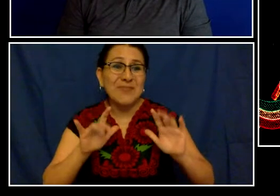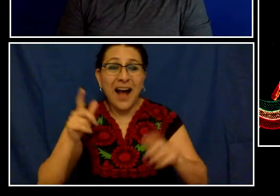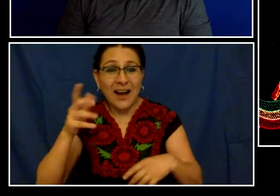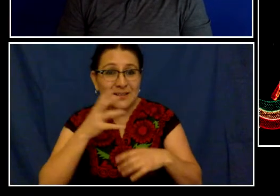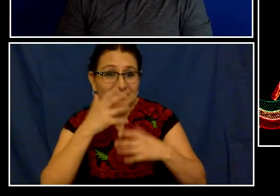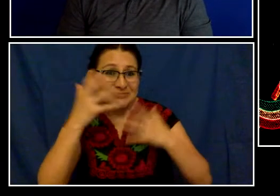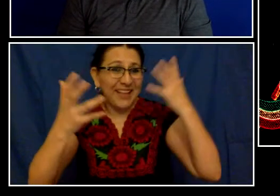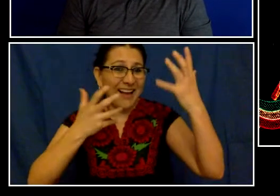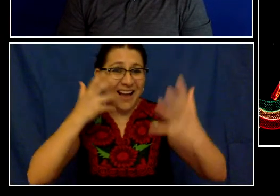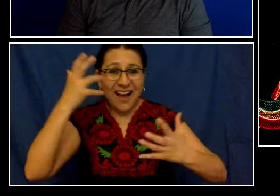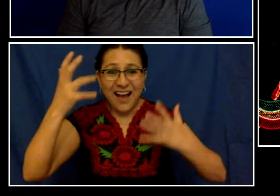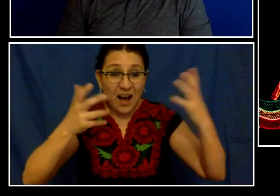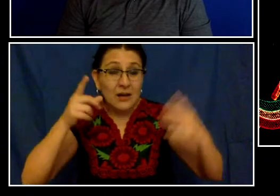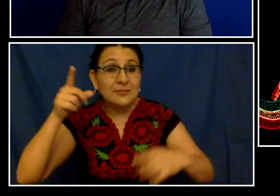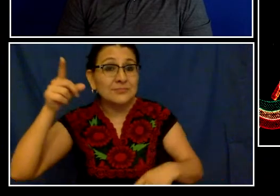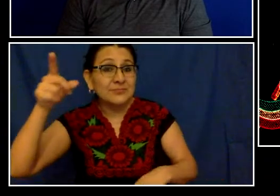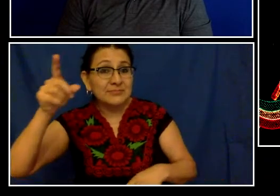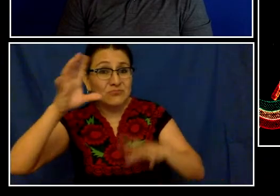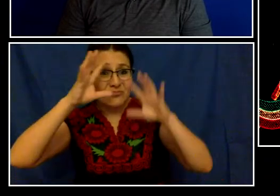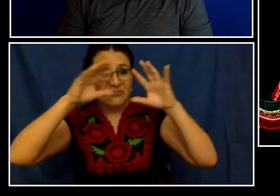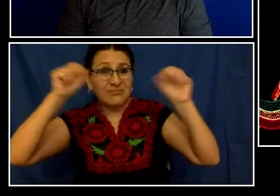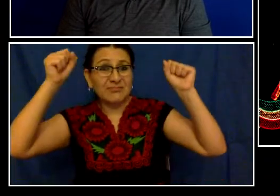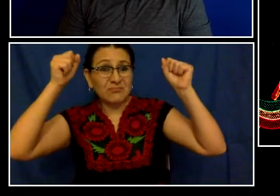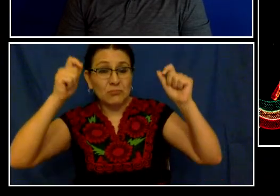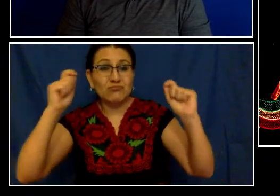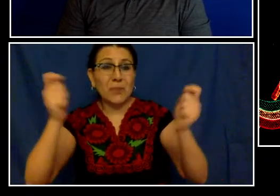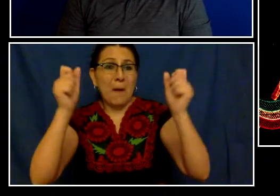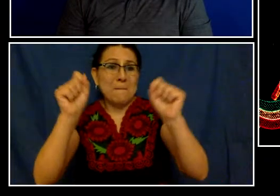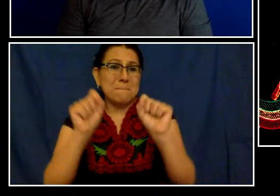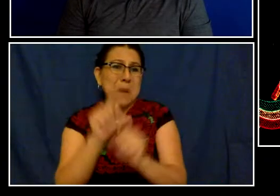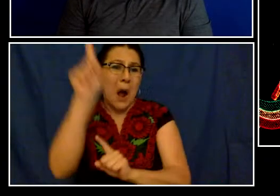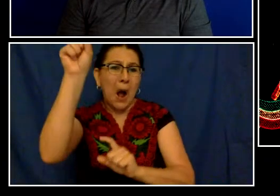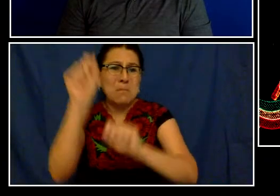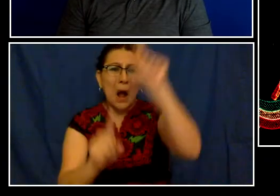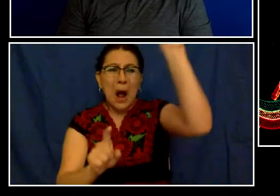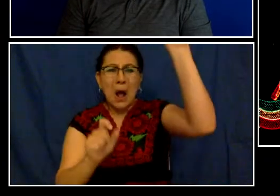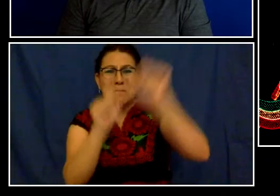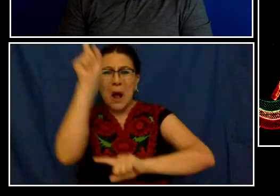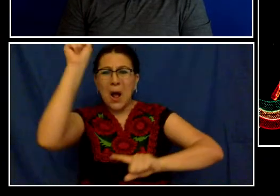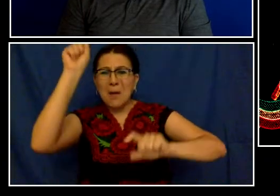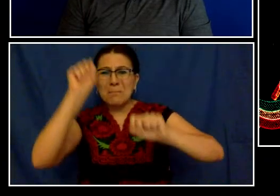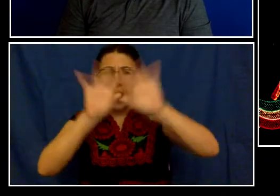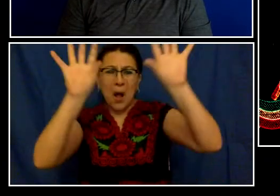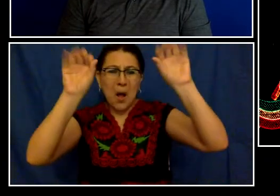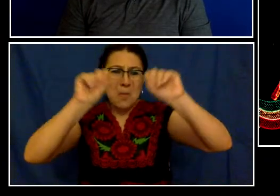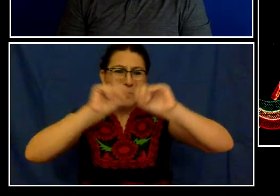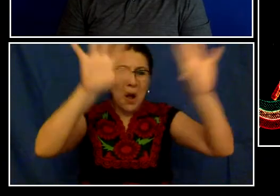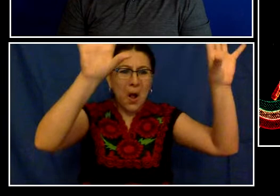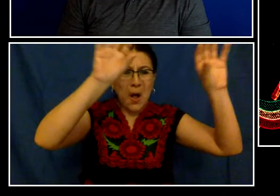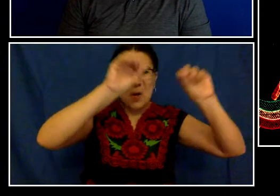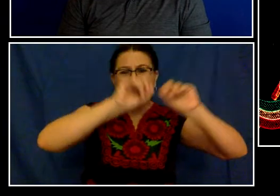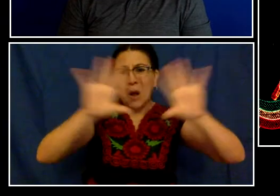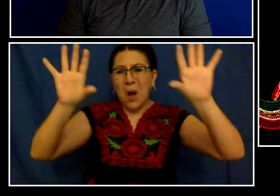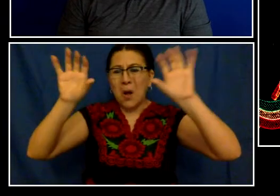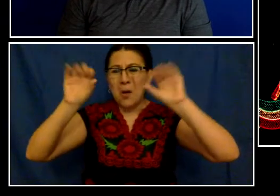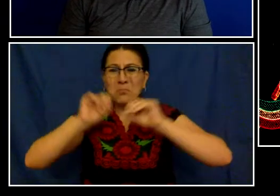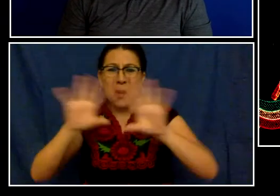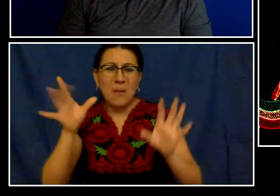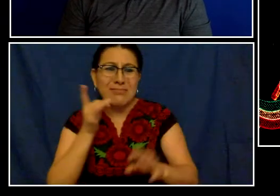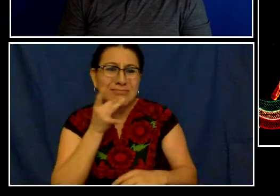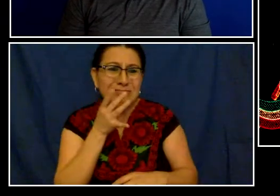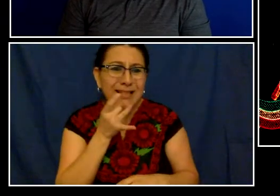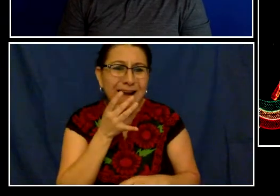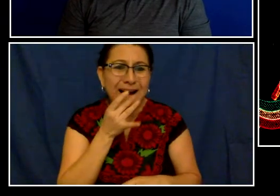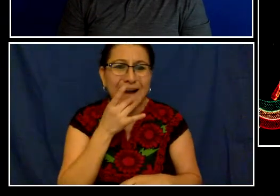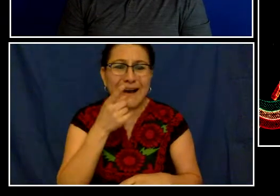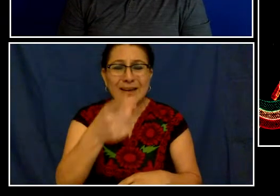over. They would cheer and cheer. The crowds would cheer. People would scream, and the president would shoot out the fireworks. It was a